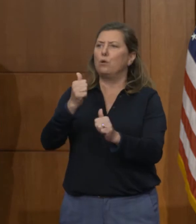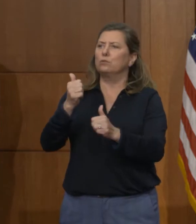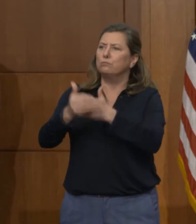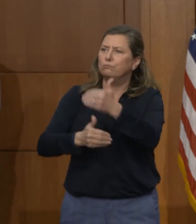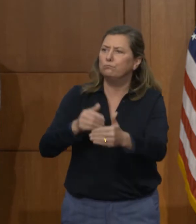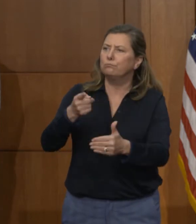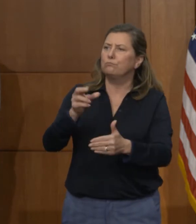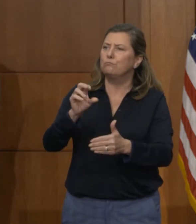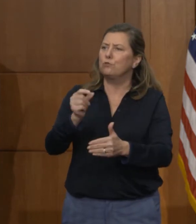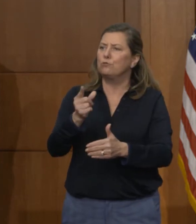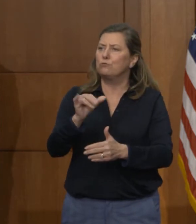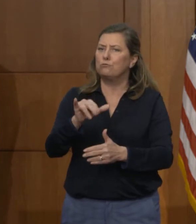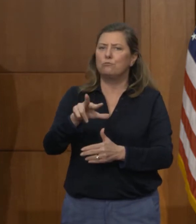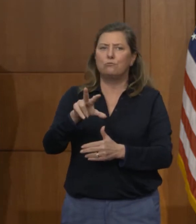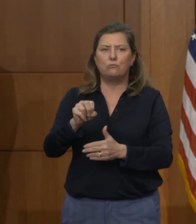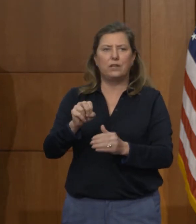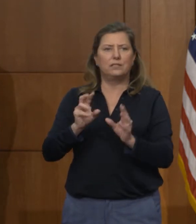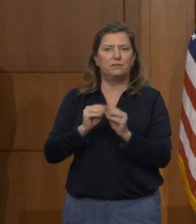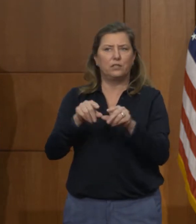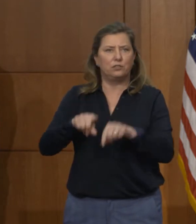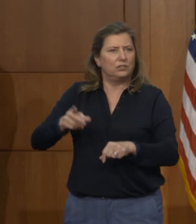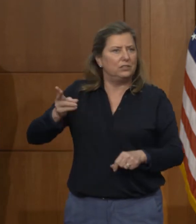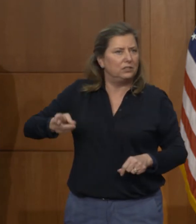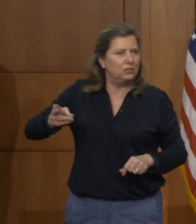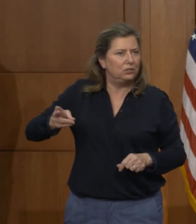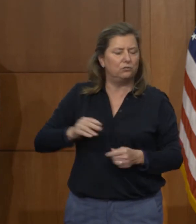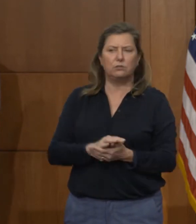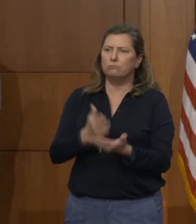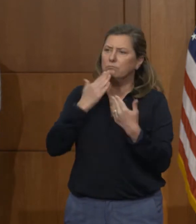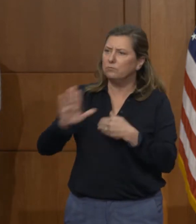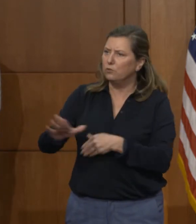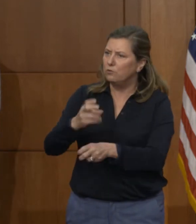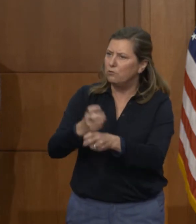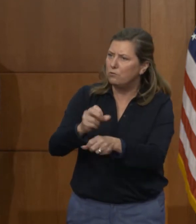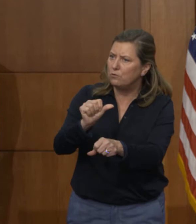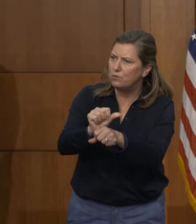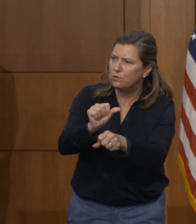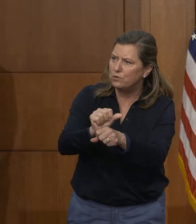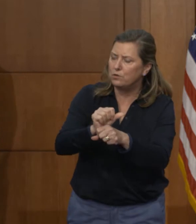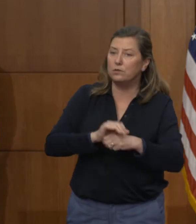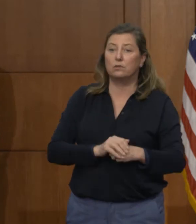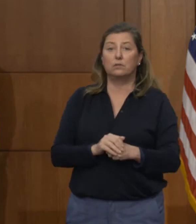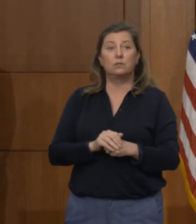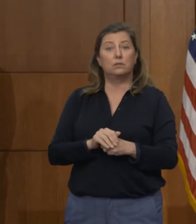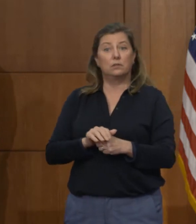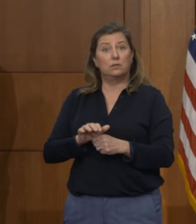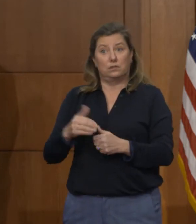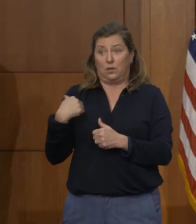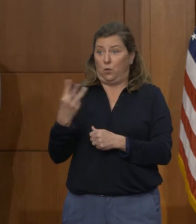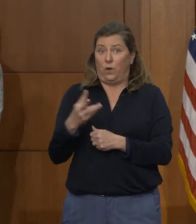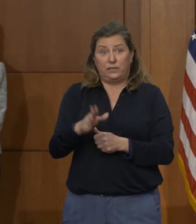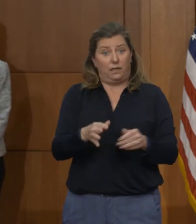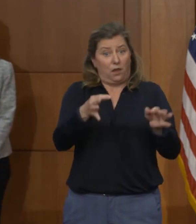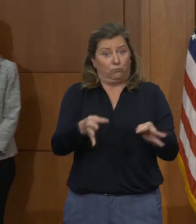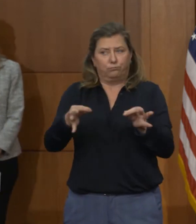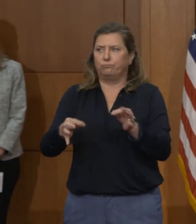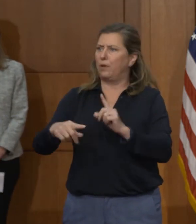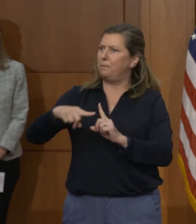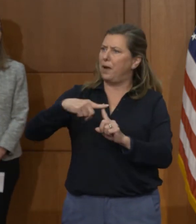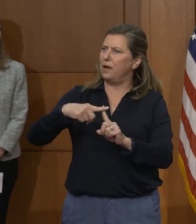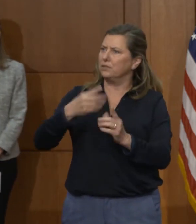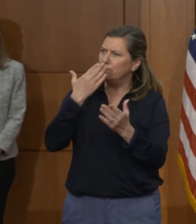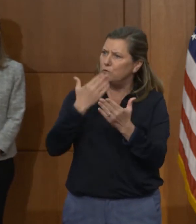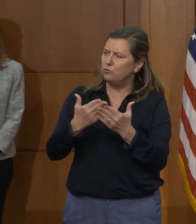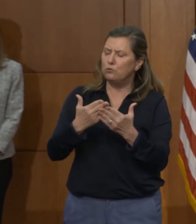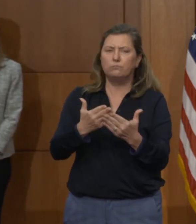them for their hard work. Many of their actions on Wednesday were positive, and I'm grateful for all of the